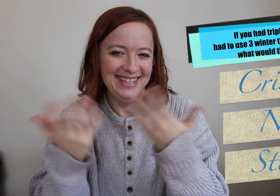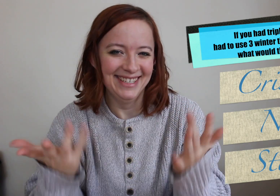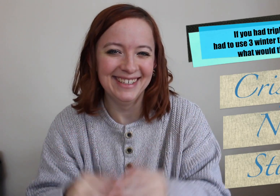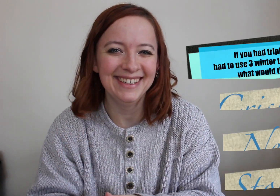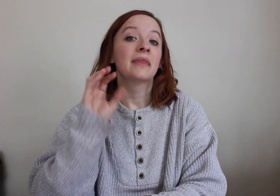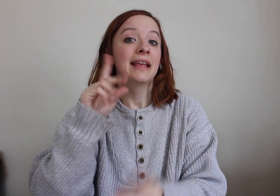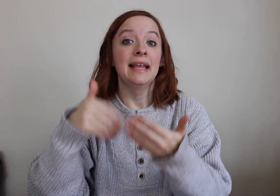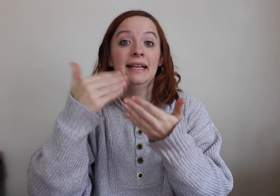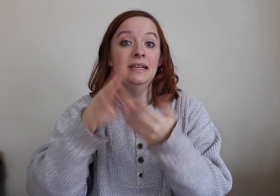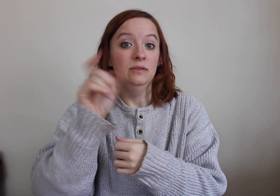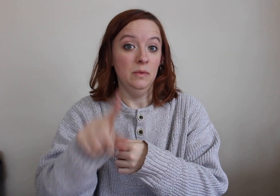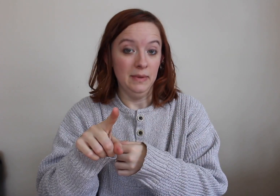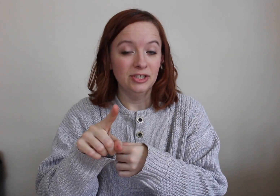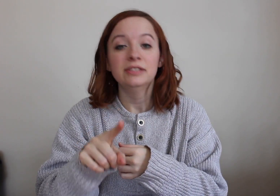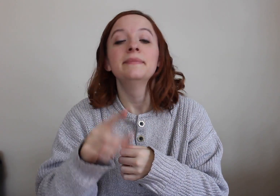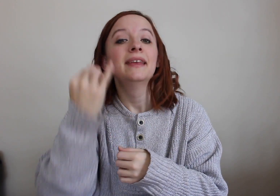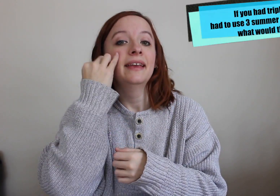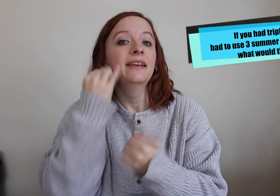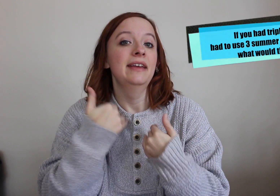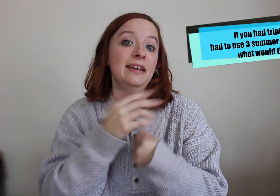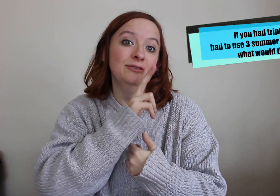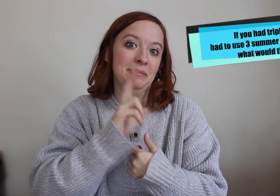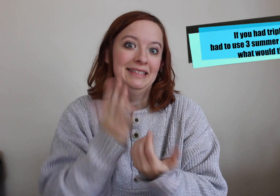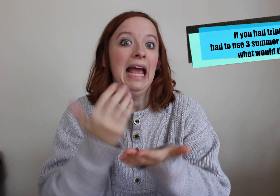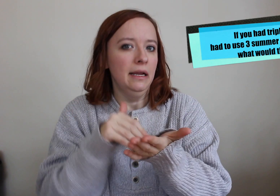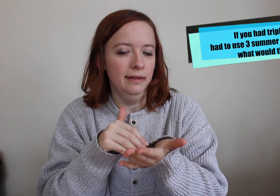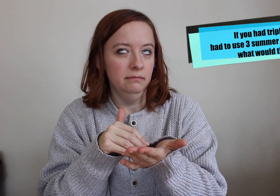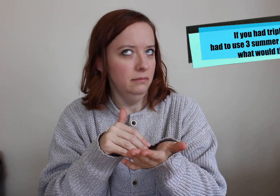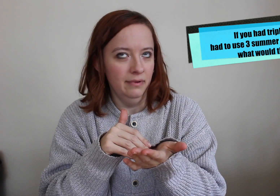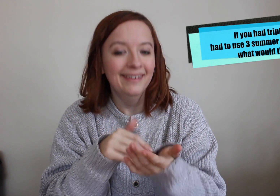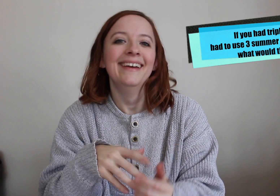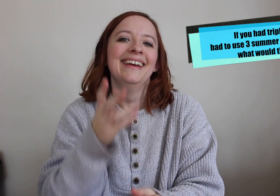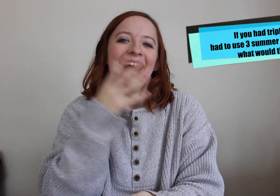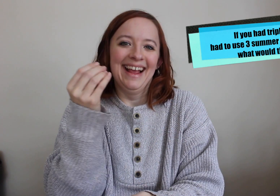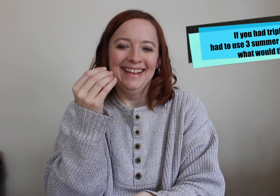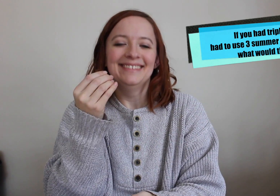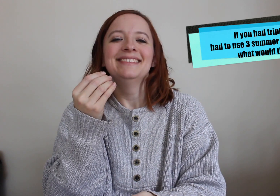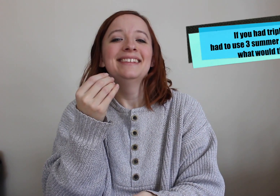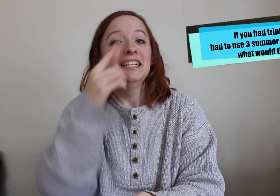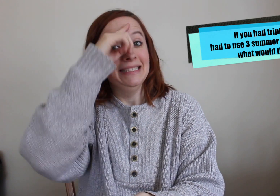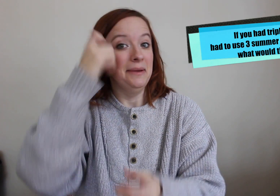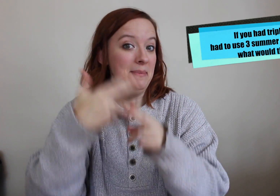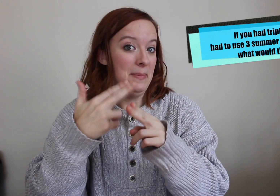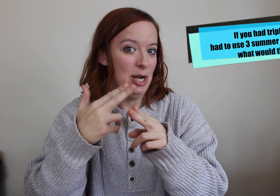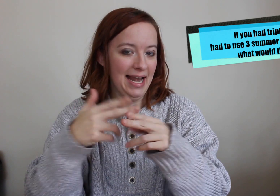whatever. Next question. If you had triplets again, and you had to use